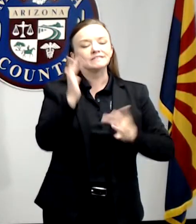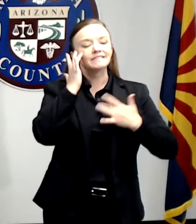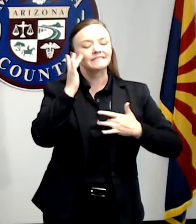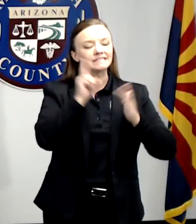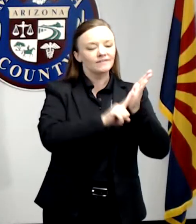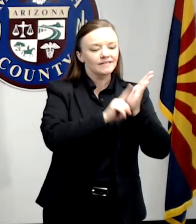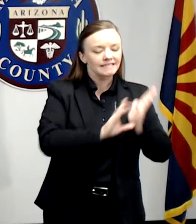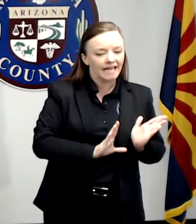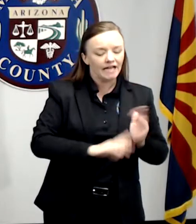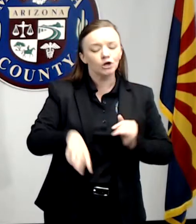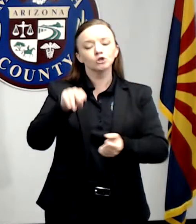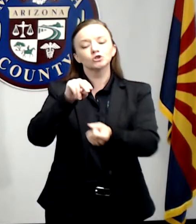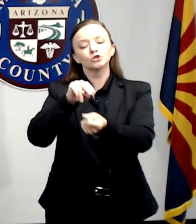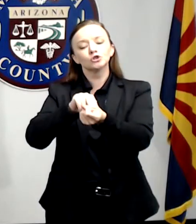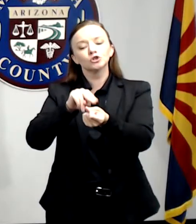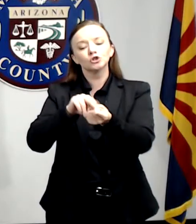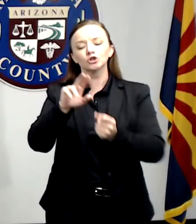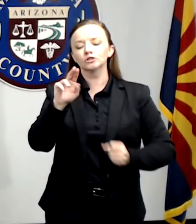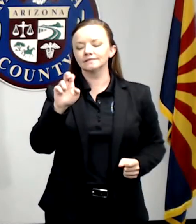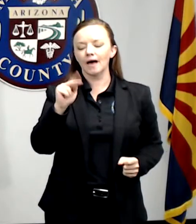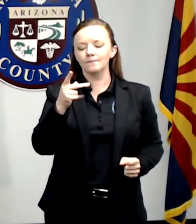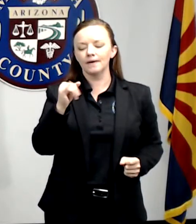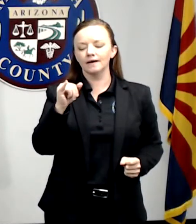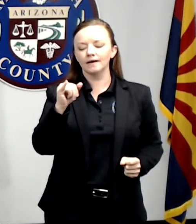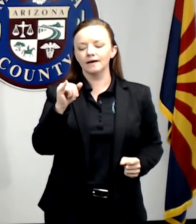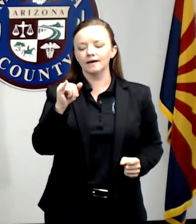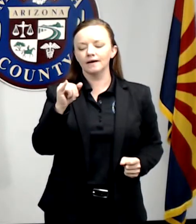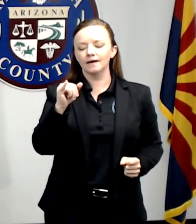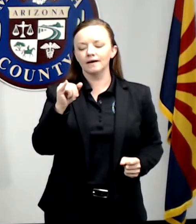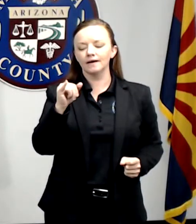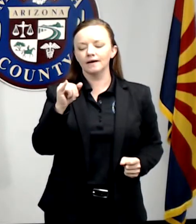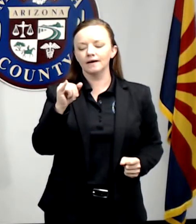can download that information from the report.